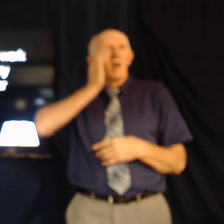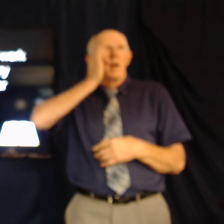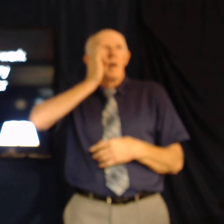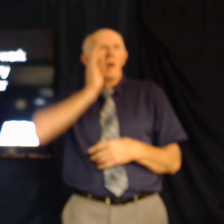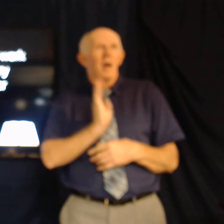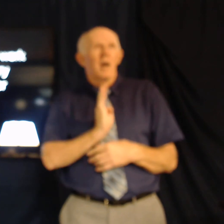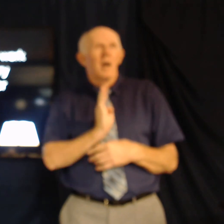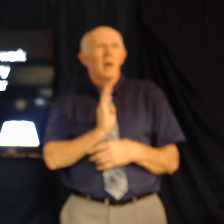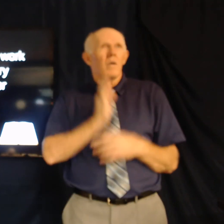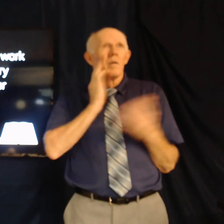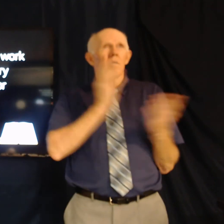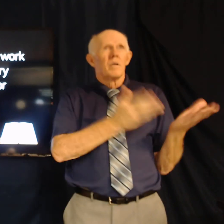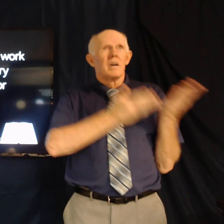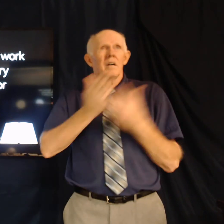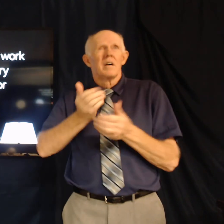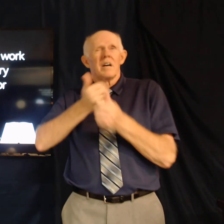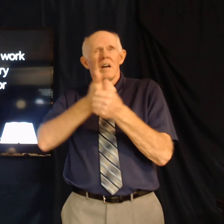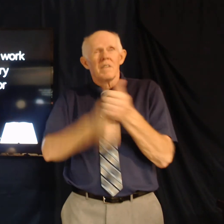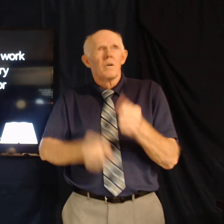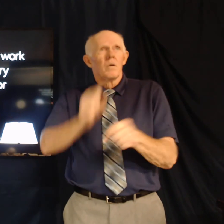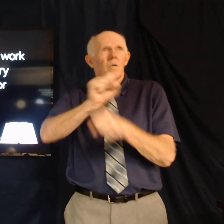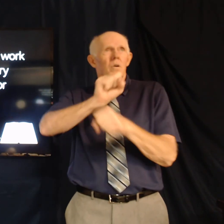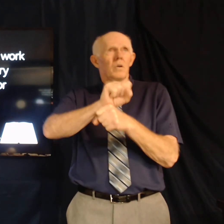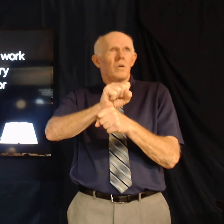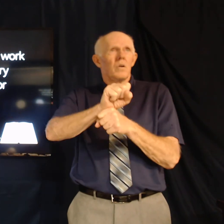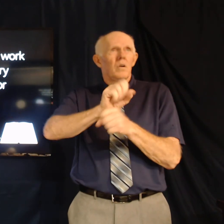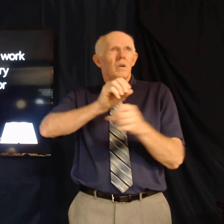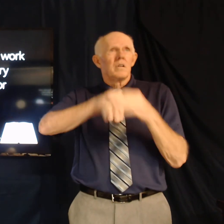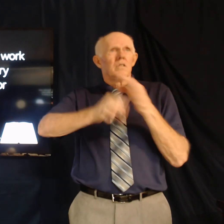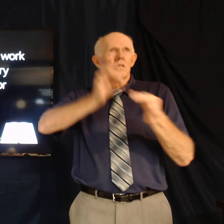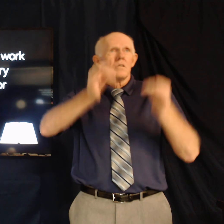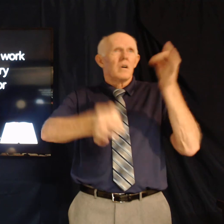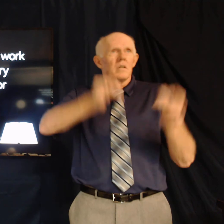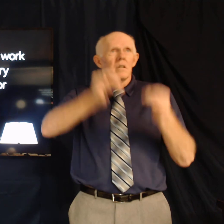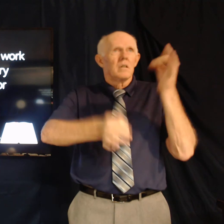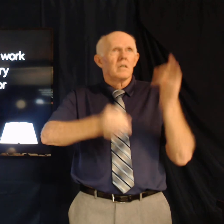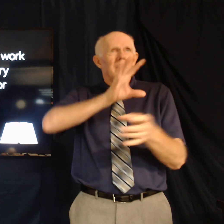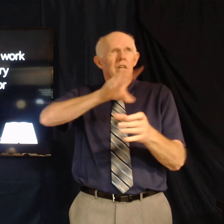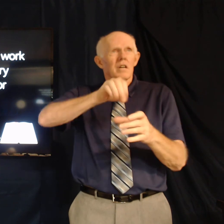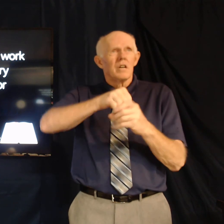For God will bring every work into judgment.